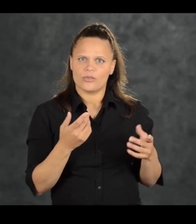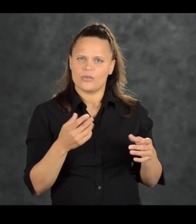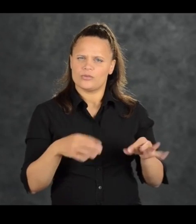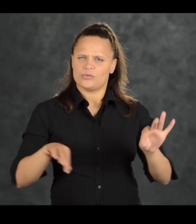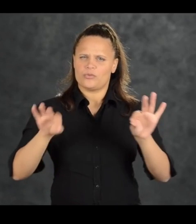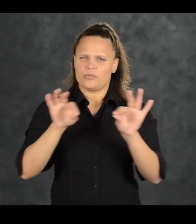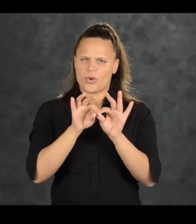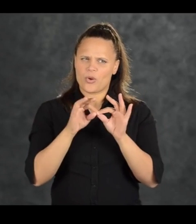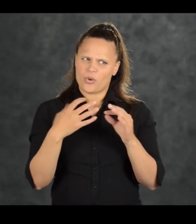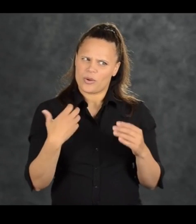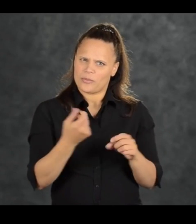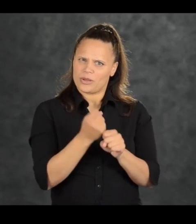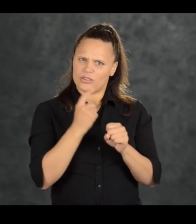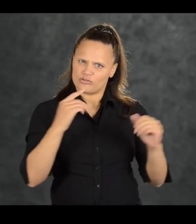needs.